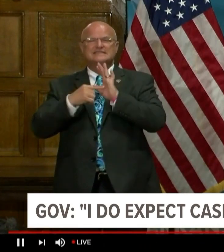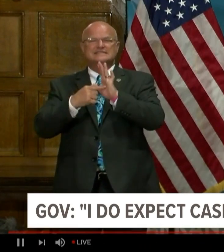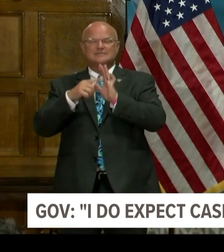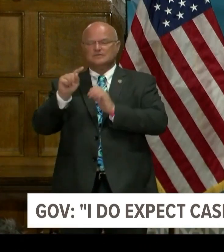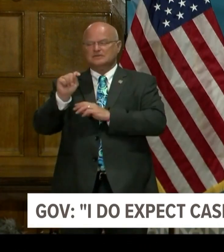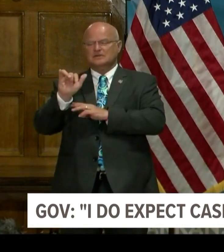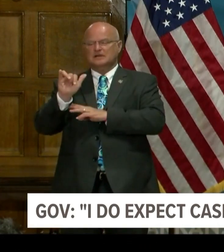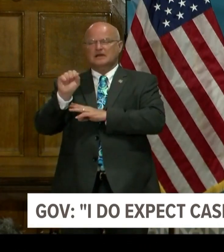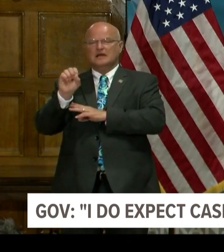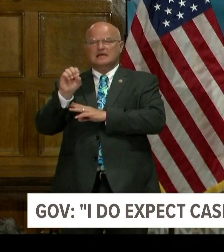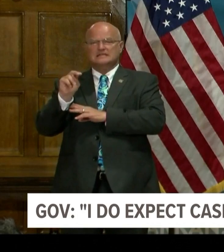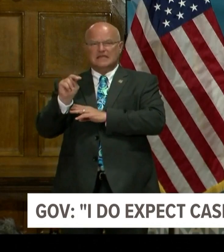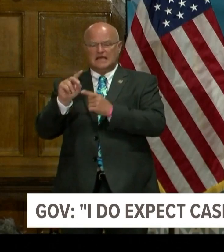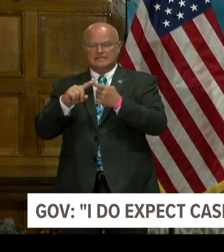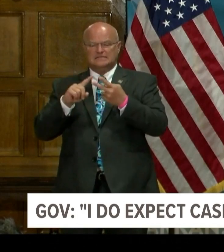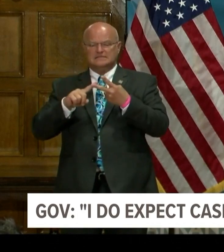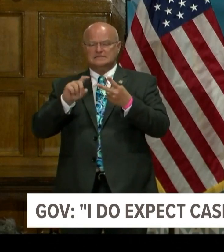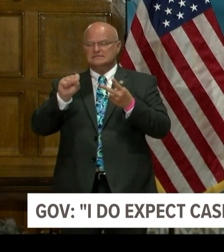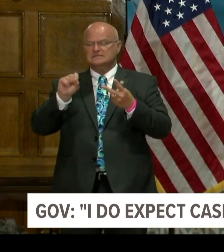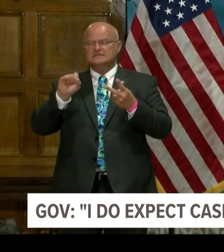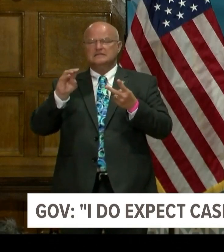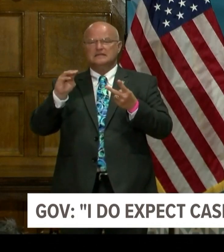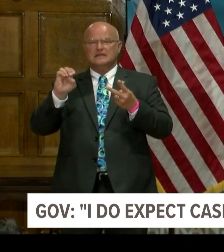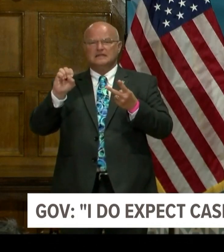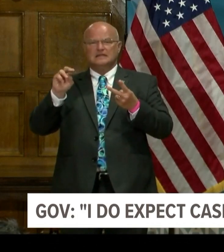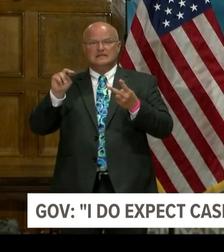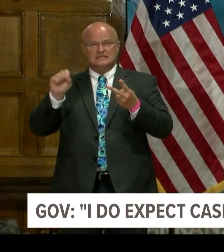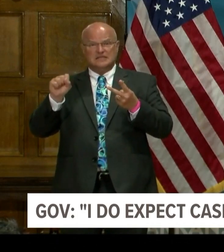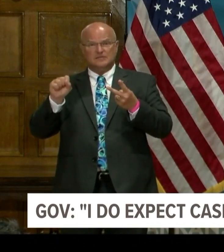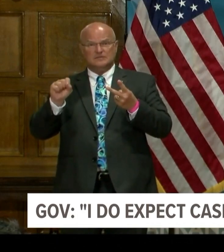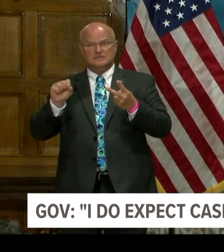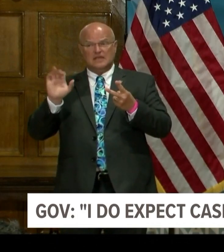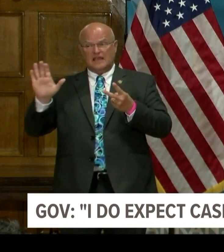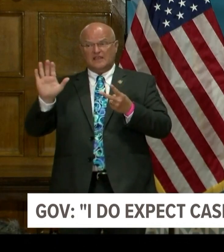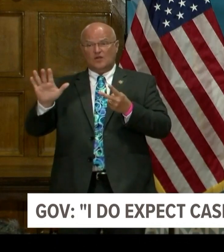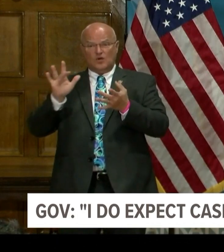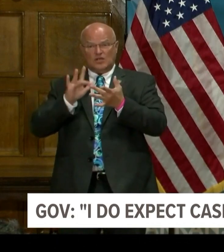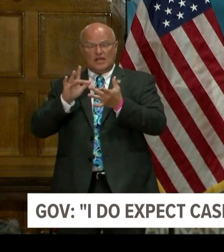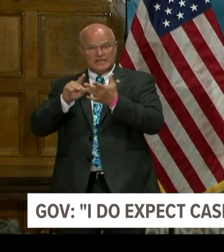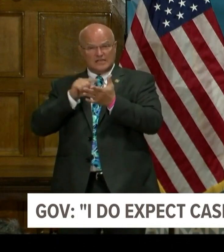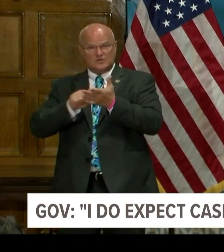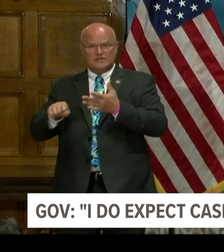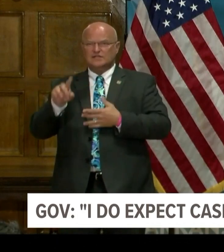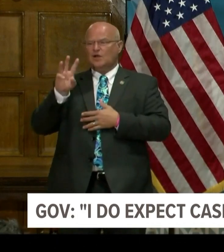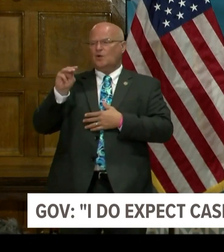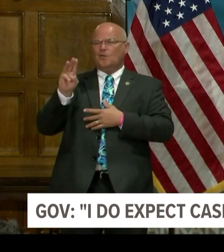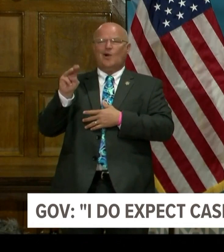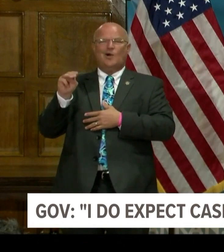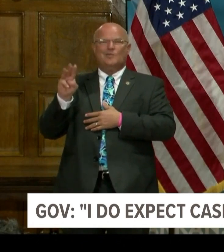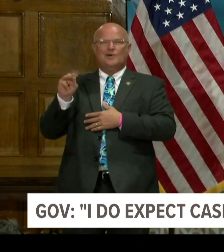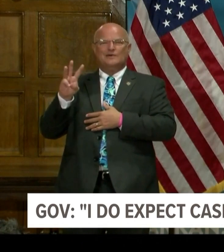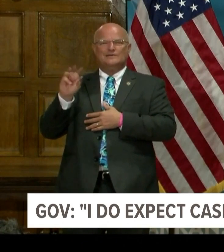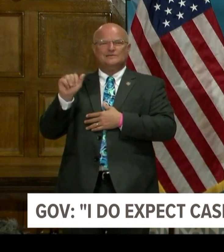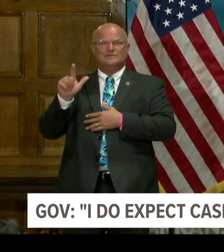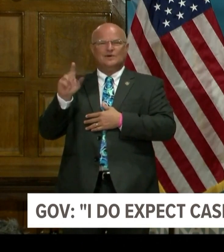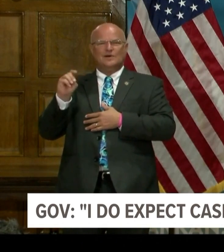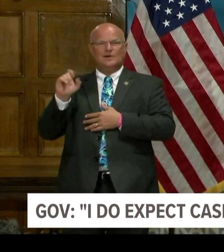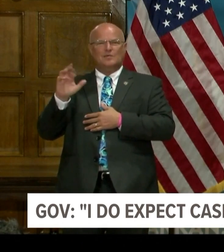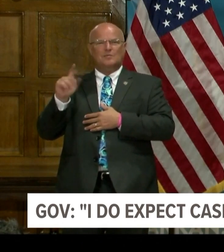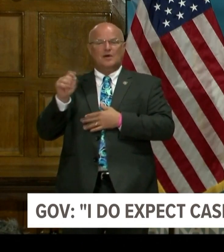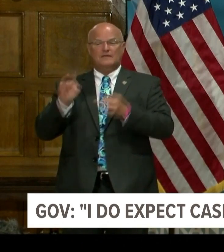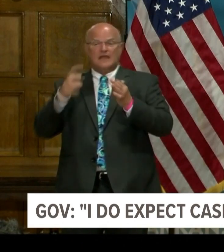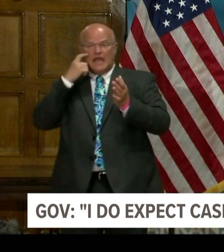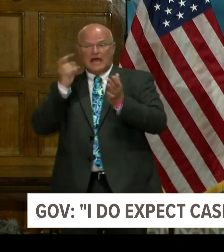but Simmons Industry, others, they're doing their own contact tracing, Walmart. And so, if